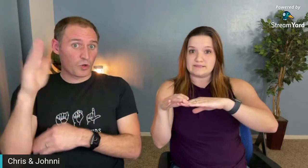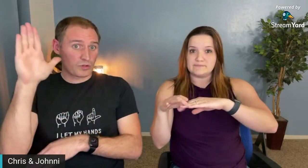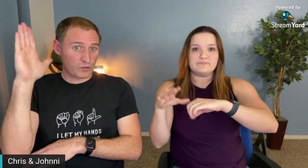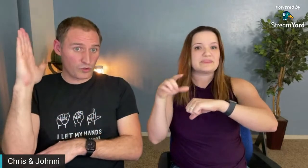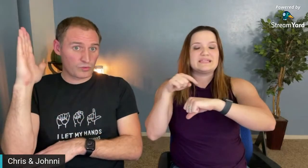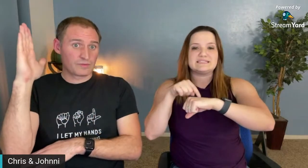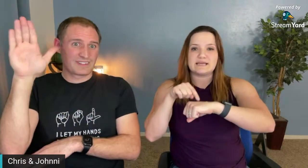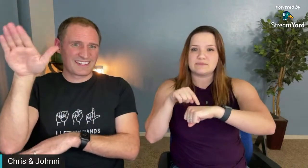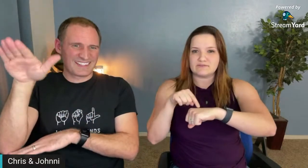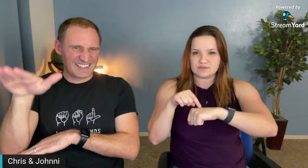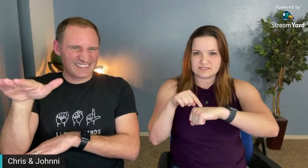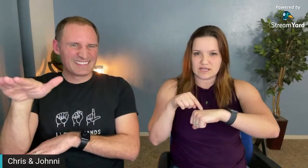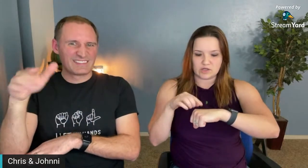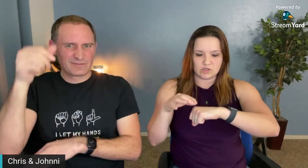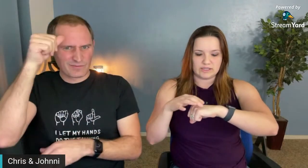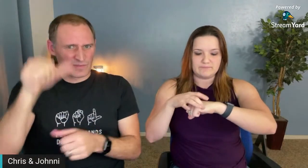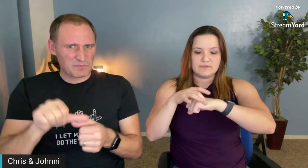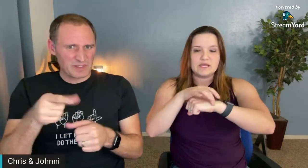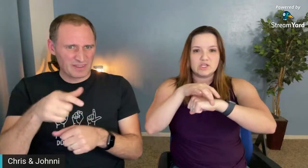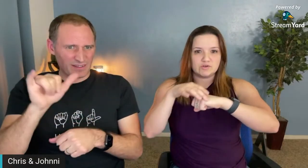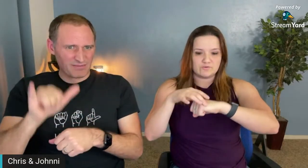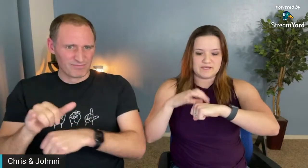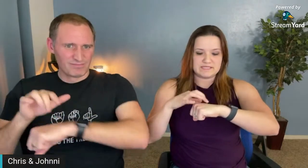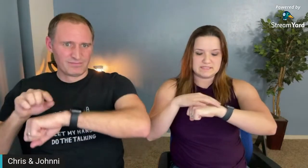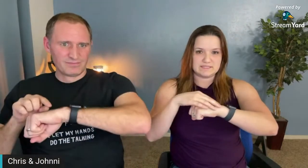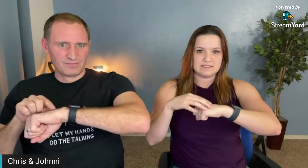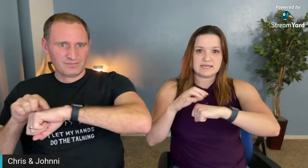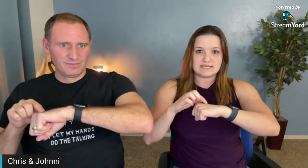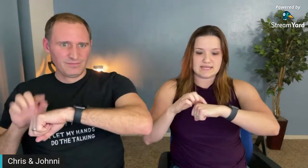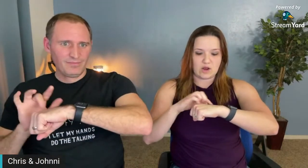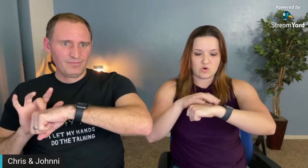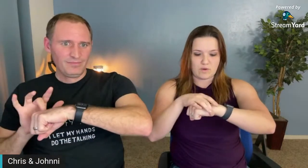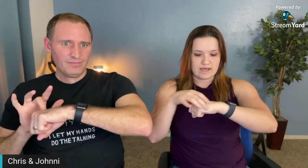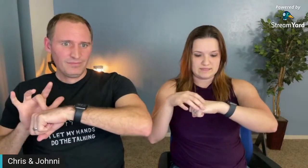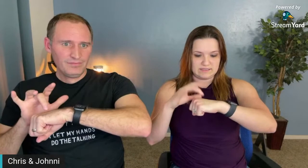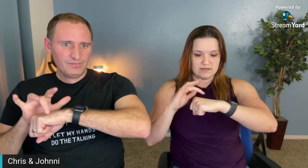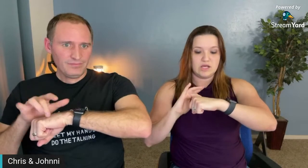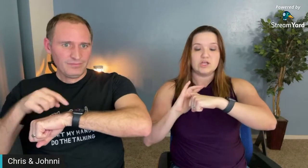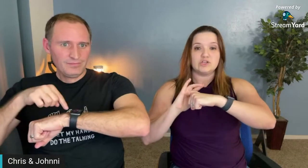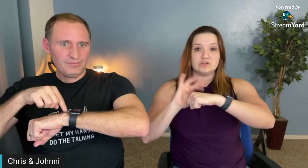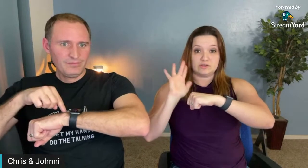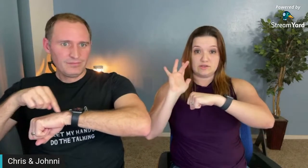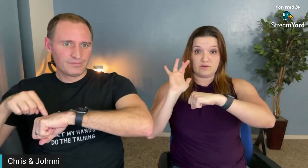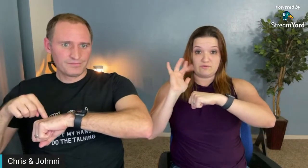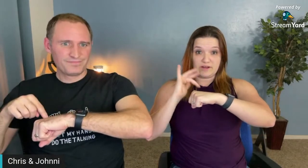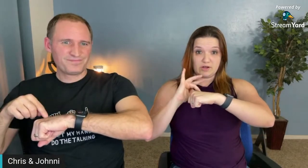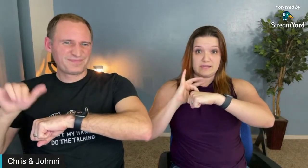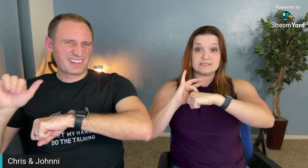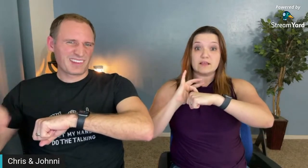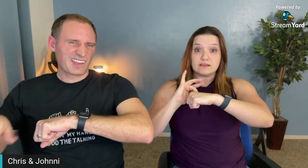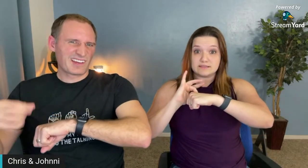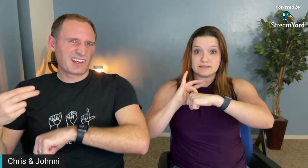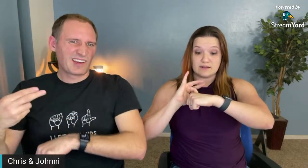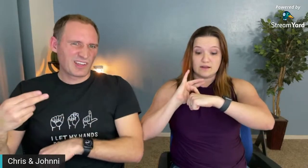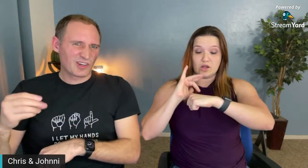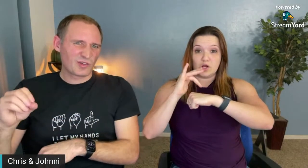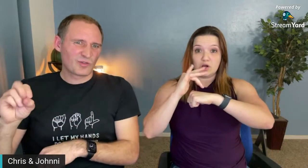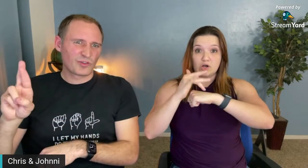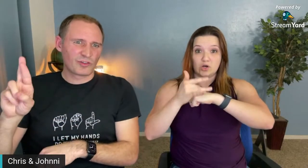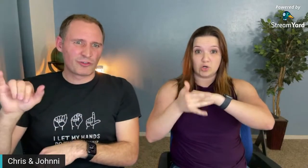horizon? The same thing for the sign early. Your fist is that horizon. Your finger is the sun